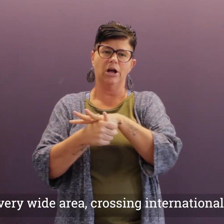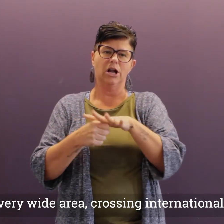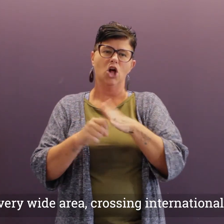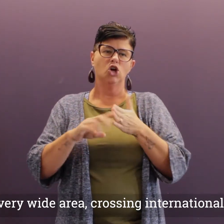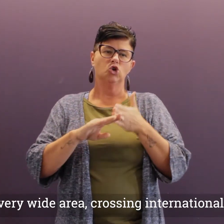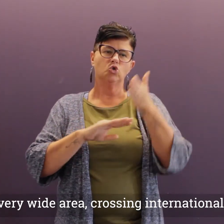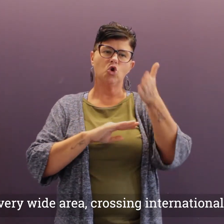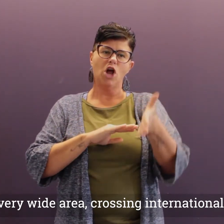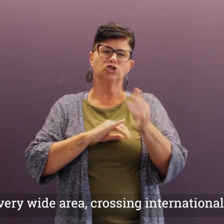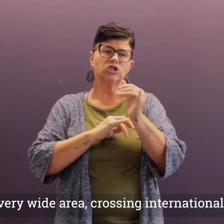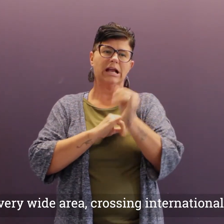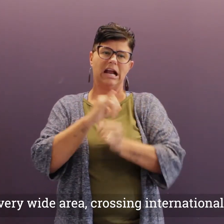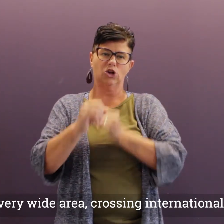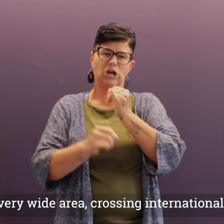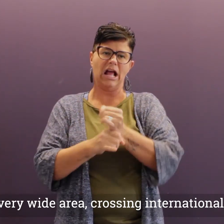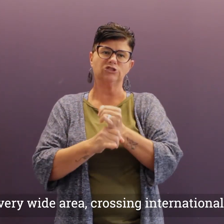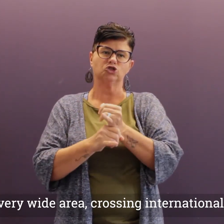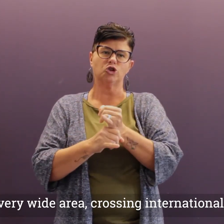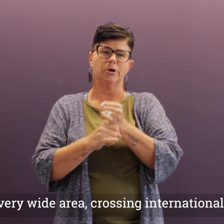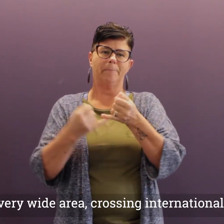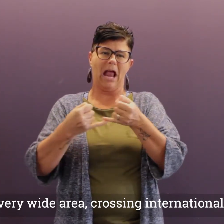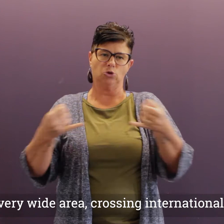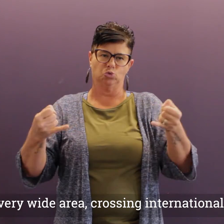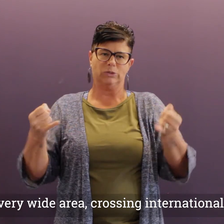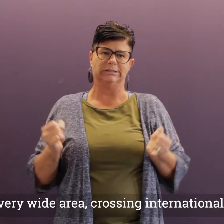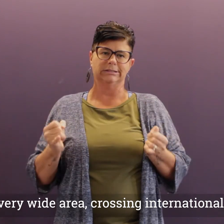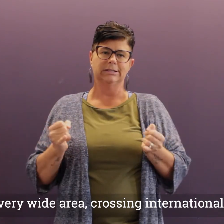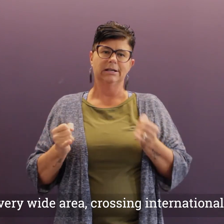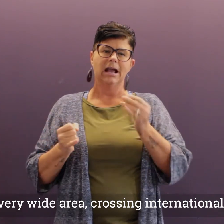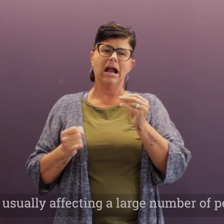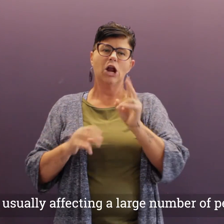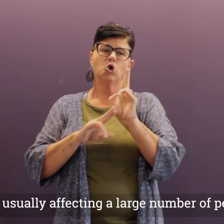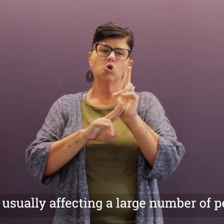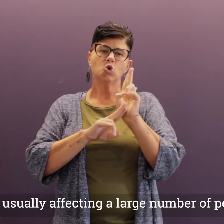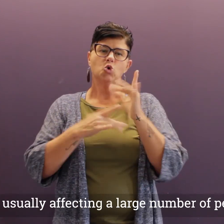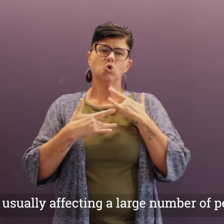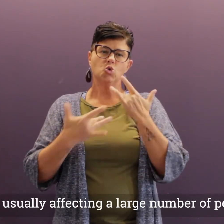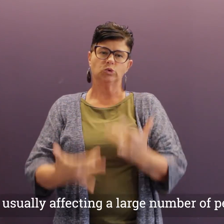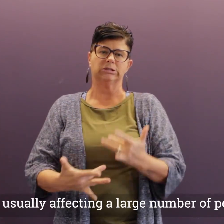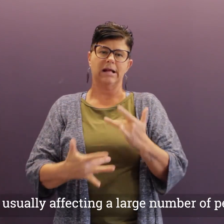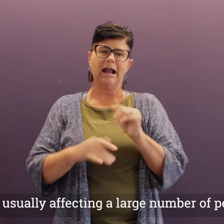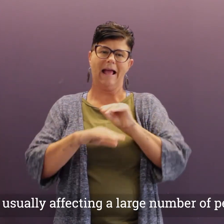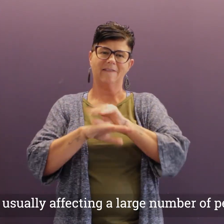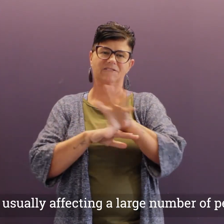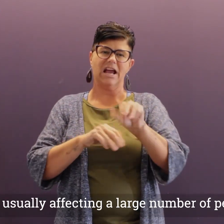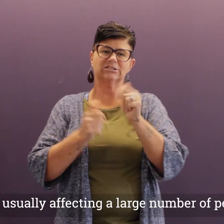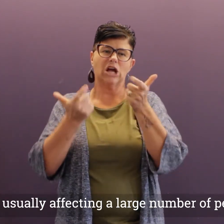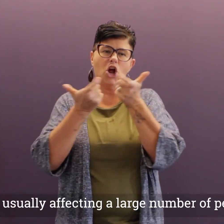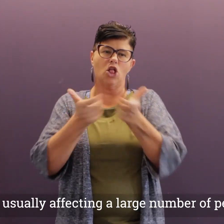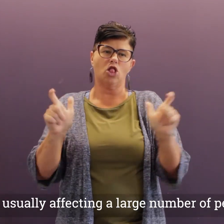international boundaries, and usually affecting a large number of people.